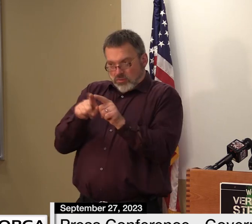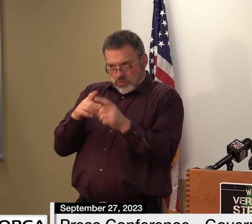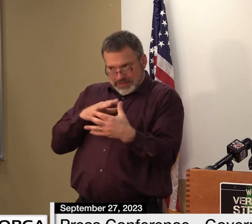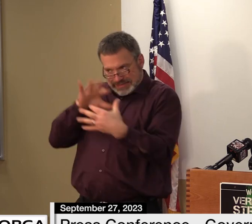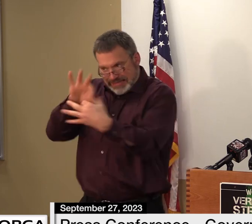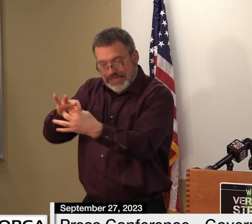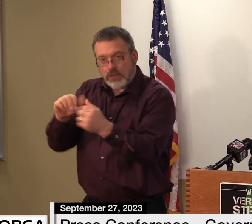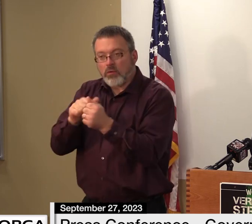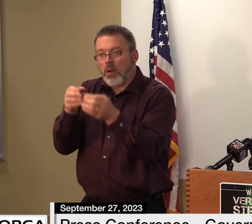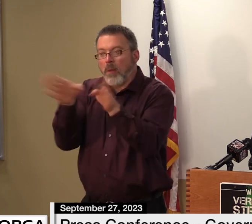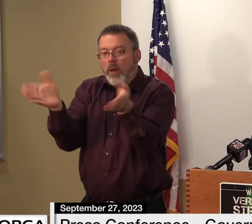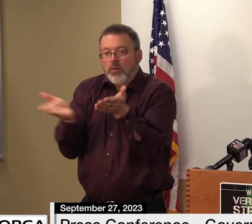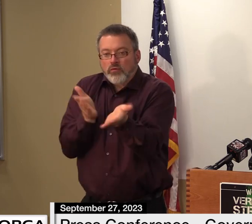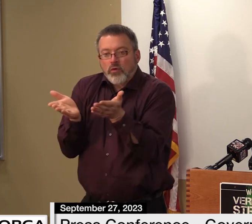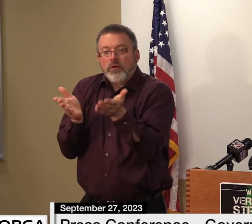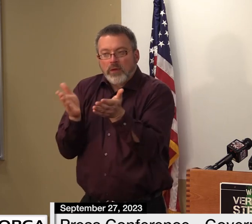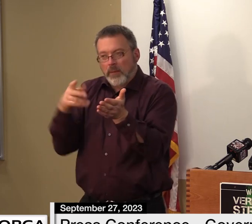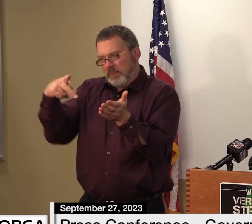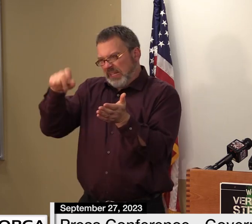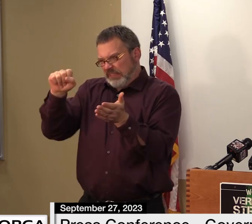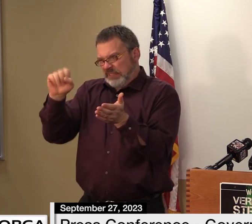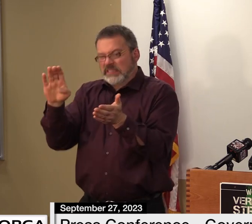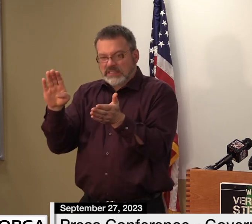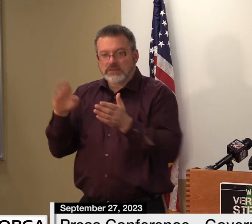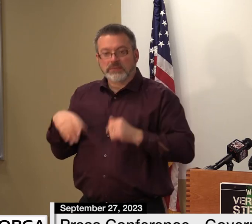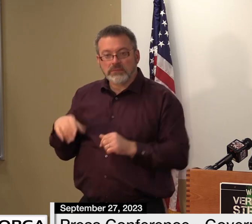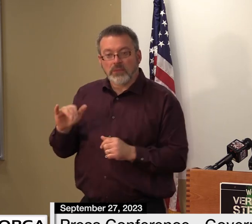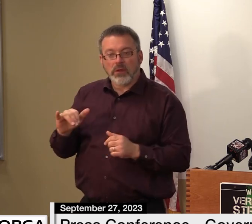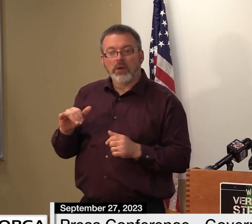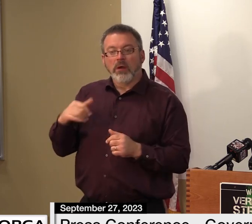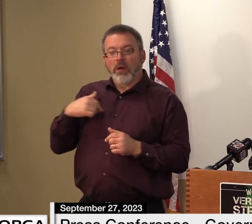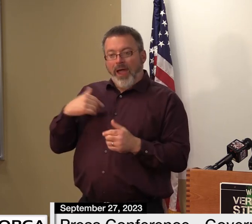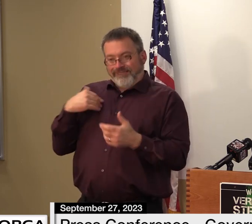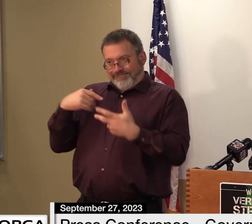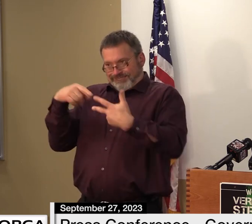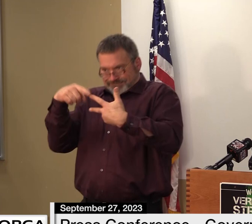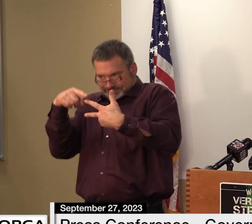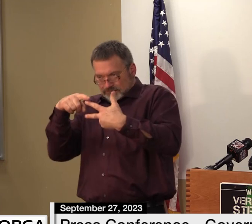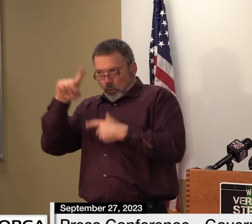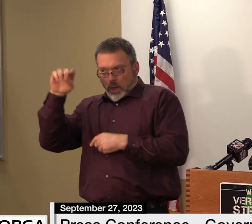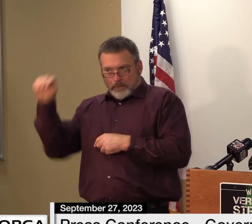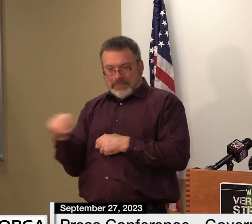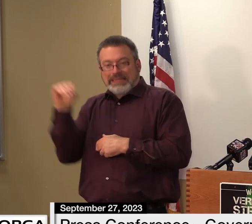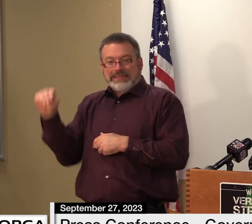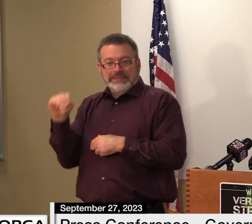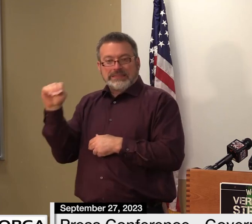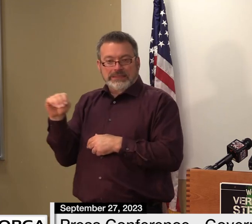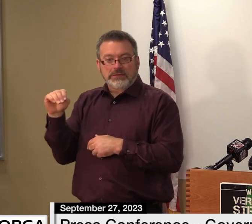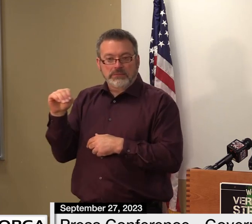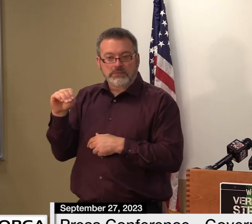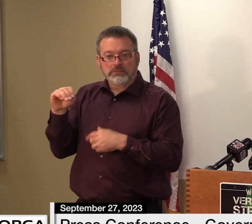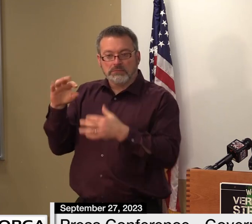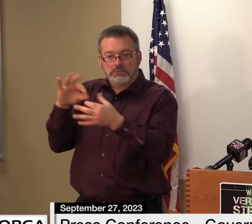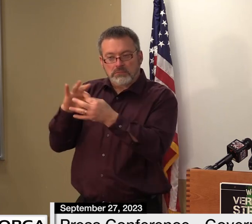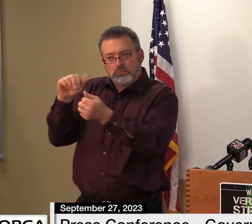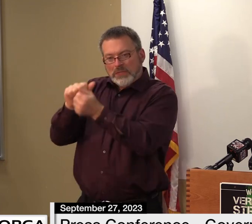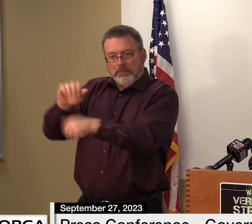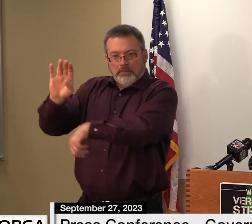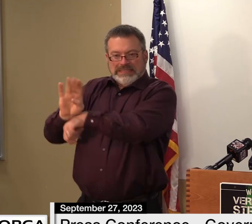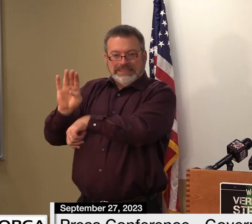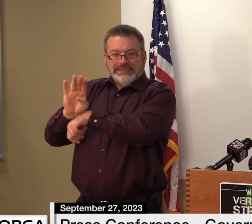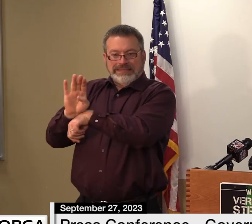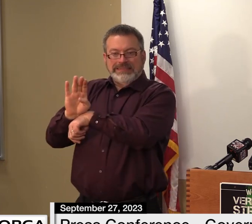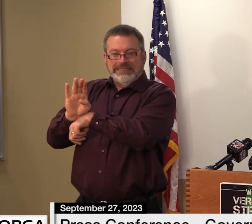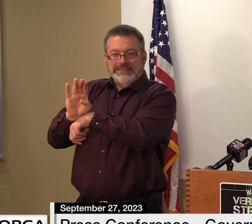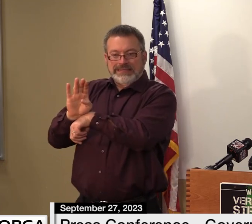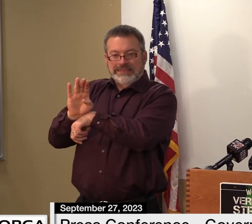an additional $1 million to support businesses in recovering from the flood. Though businesses are eligible for up